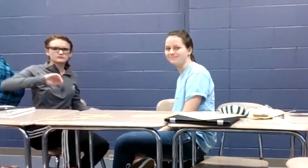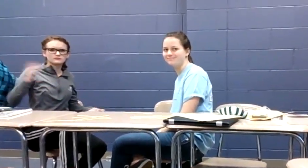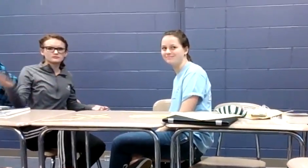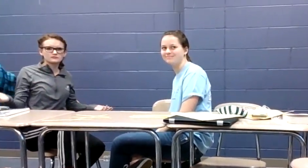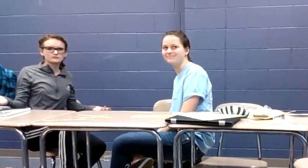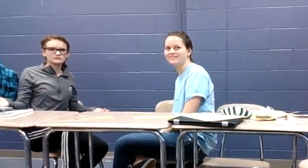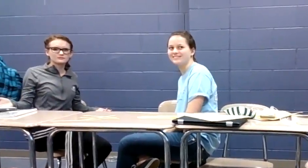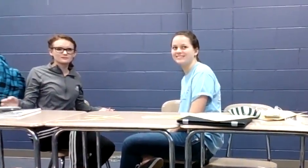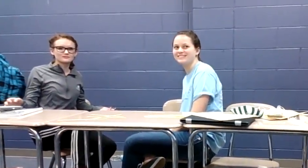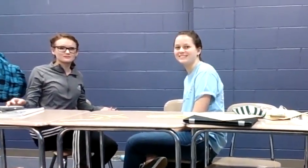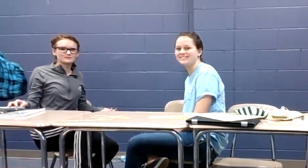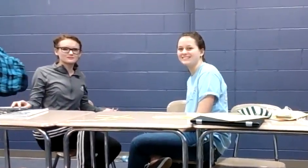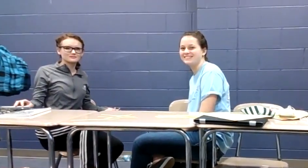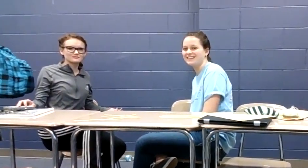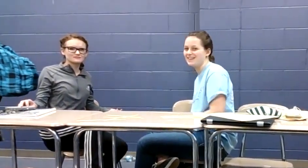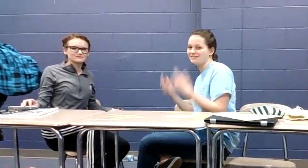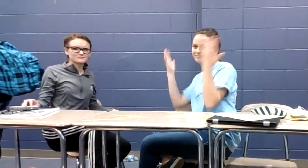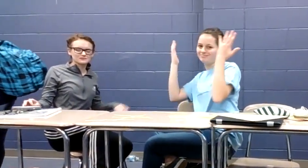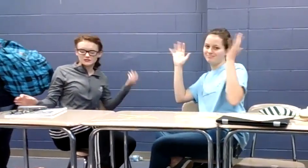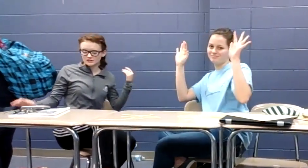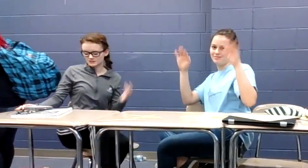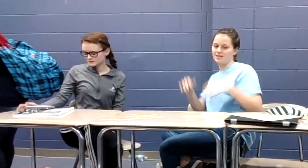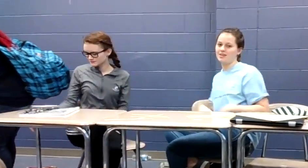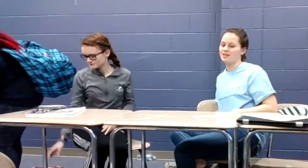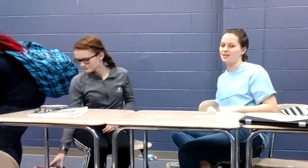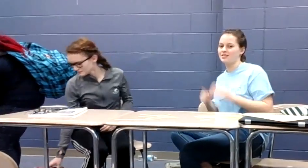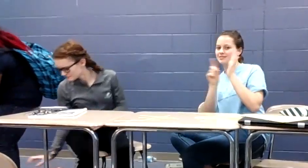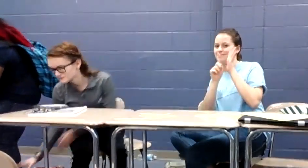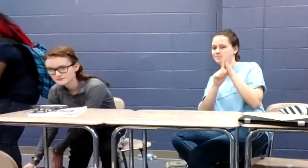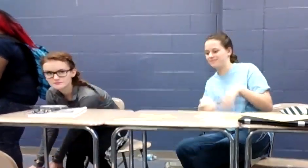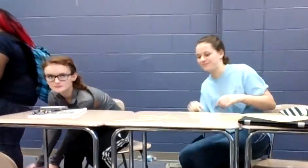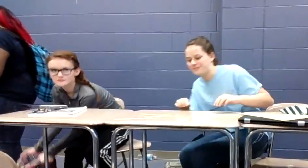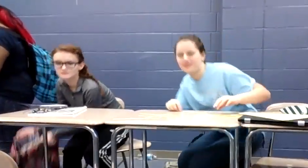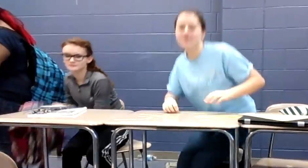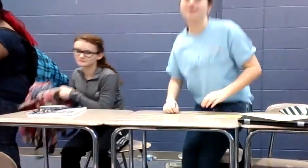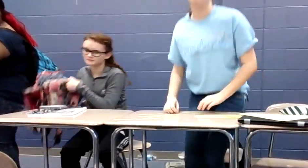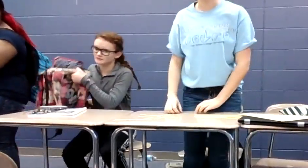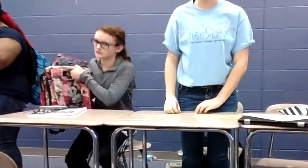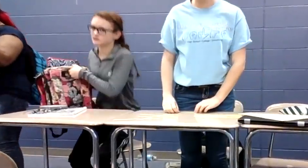I barely do this.